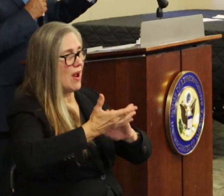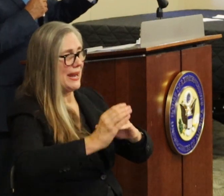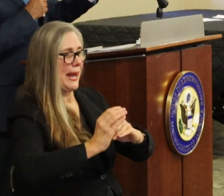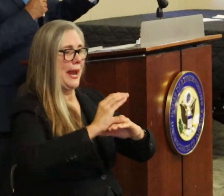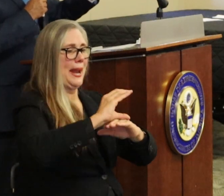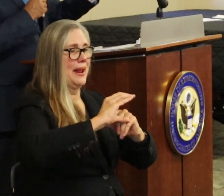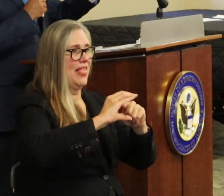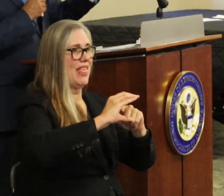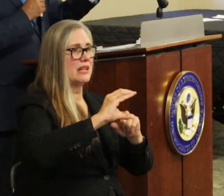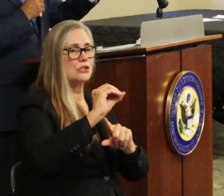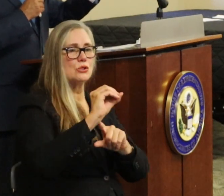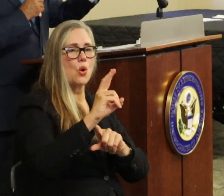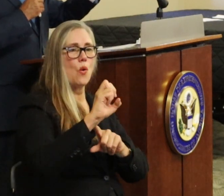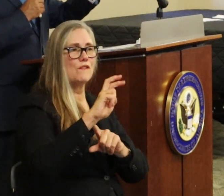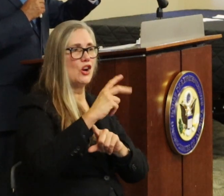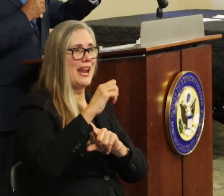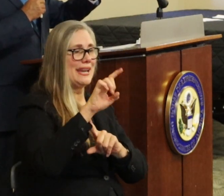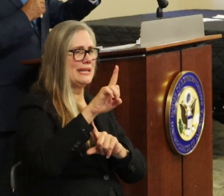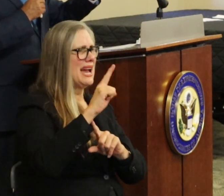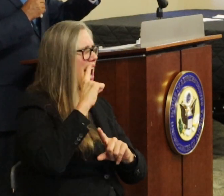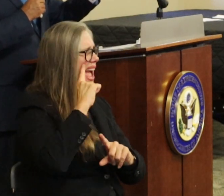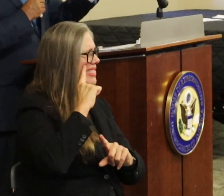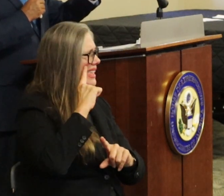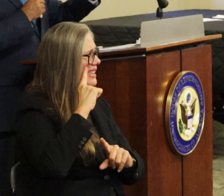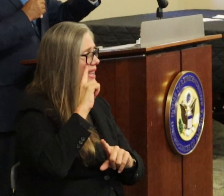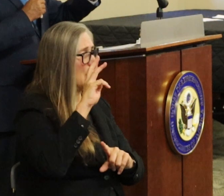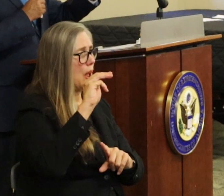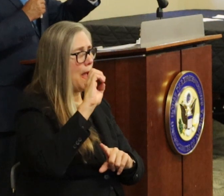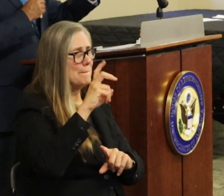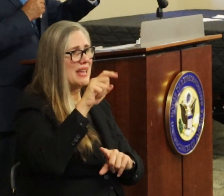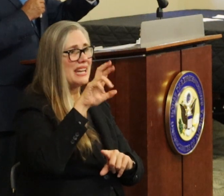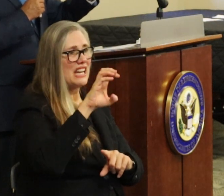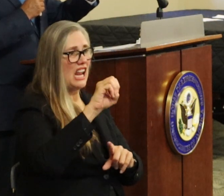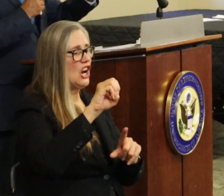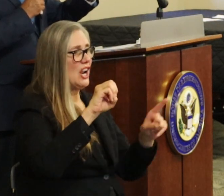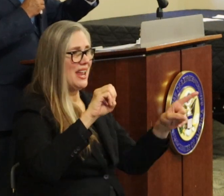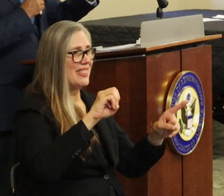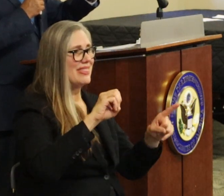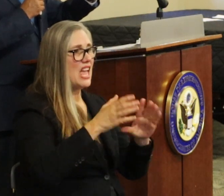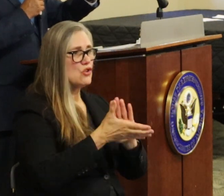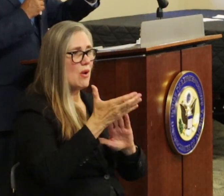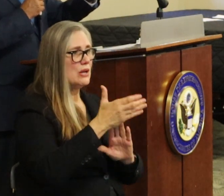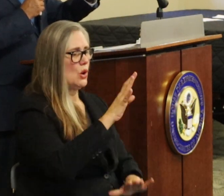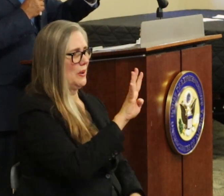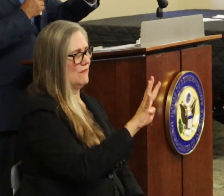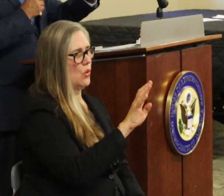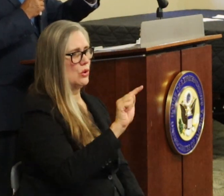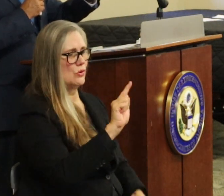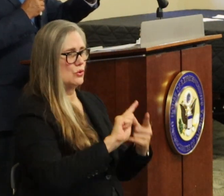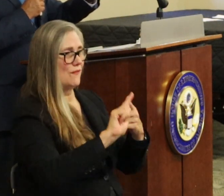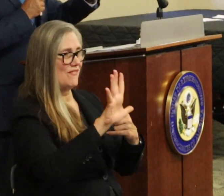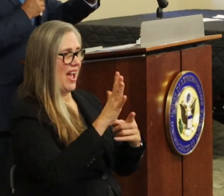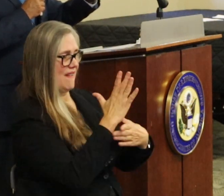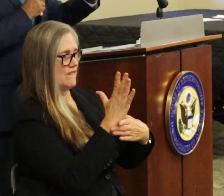if I remember correctly, a 4 or 5% overhead. And can I say that one of the reasons that is,